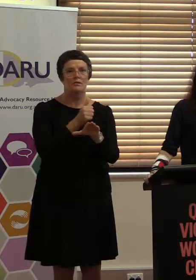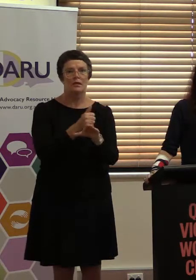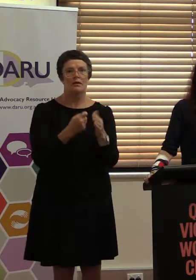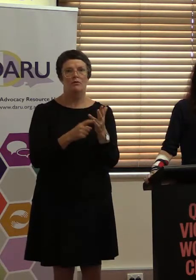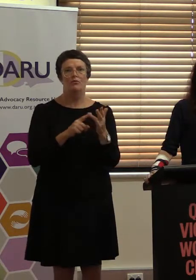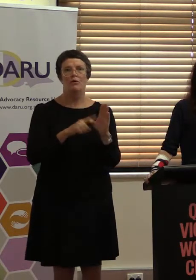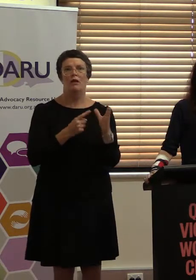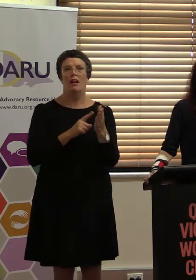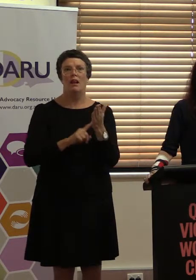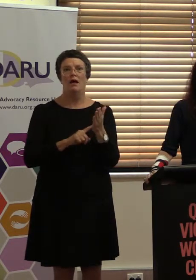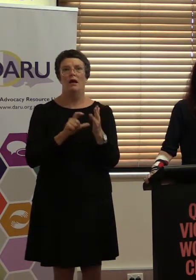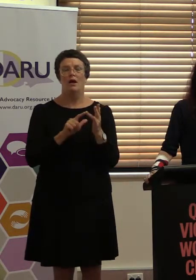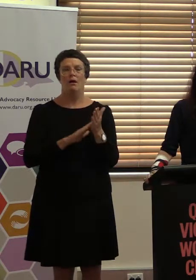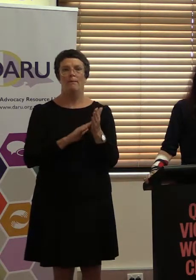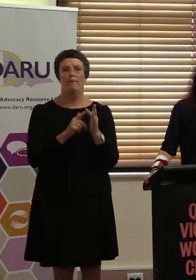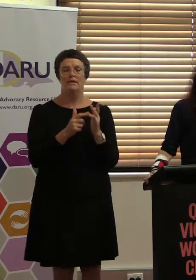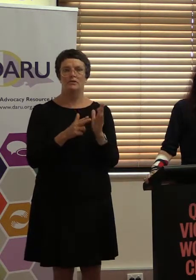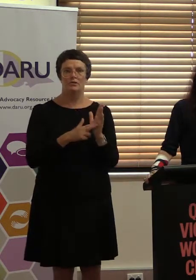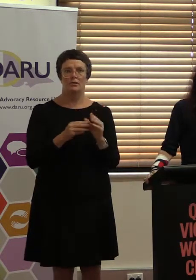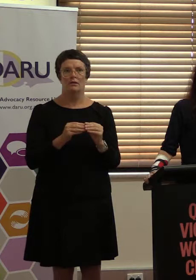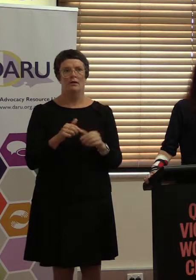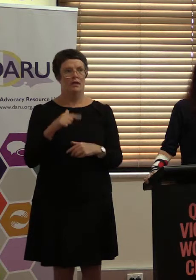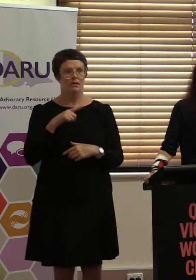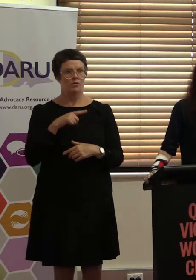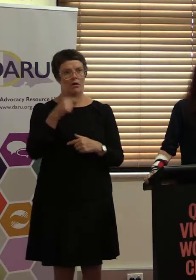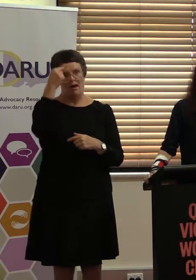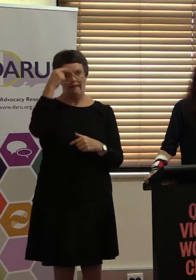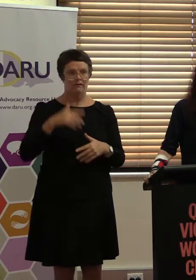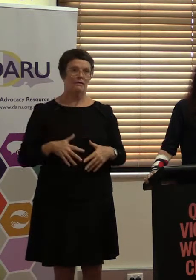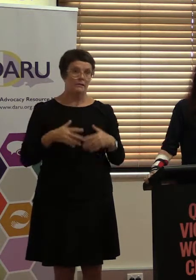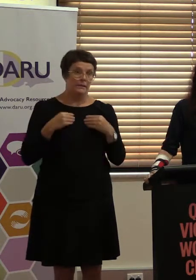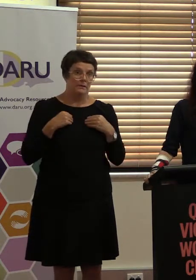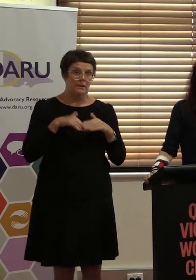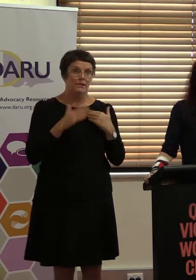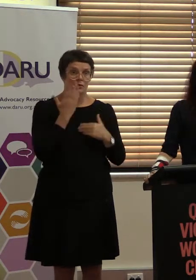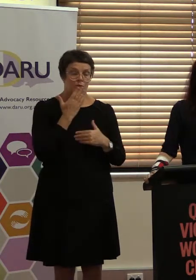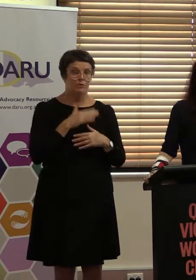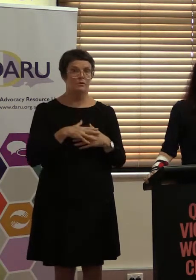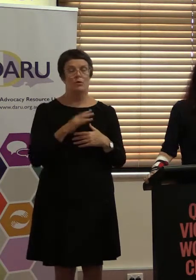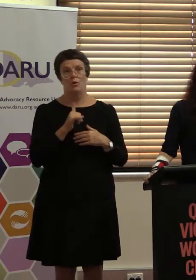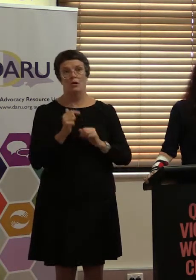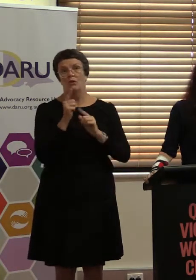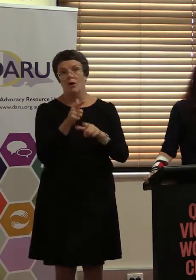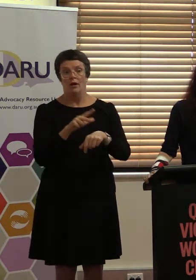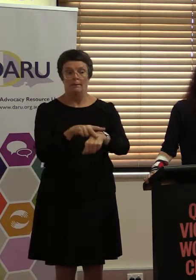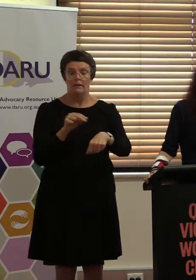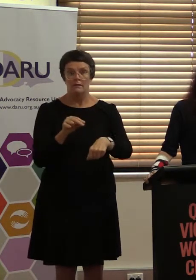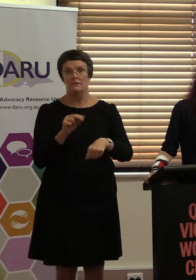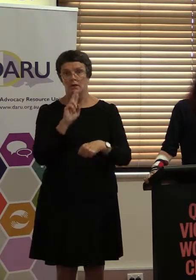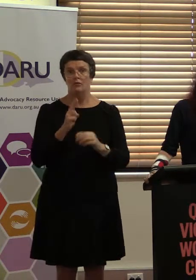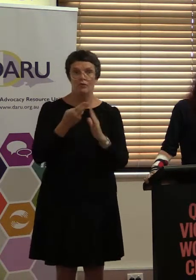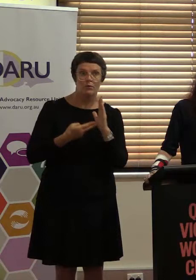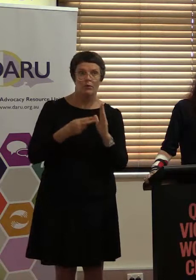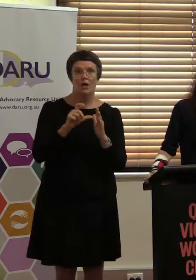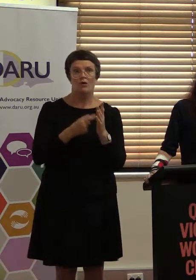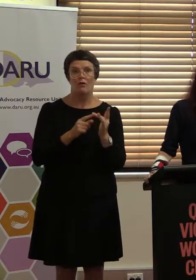schools, that it's accepted. And that's why when you go to the police and you report a crime against a child with a disability in a